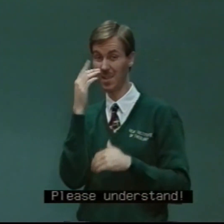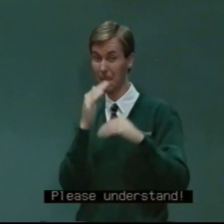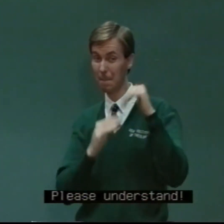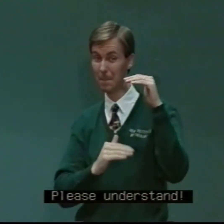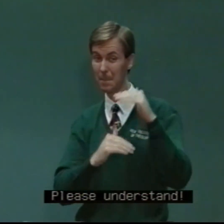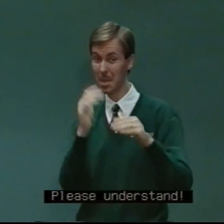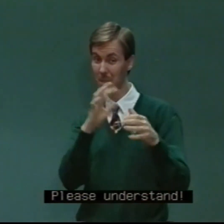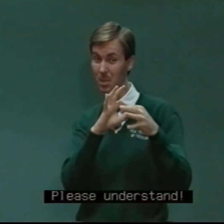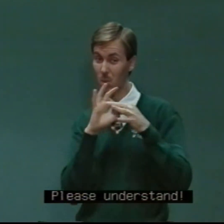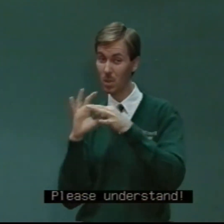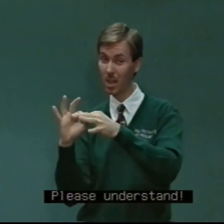Please understand.